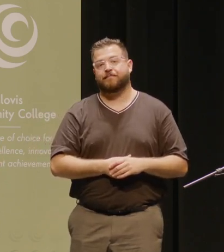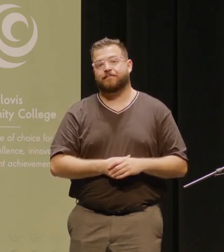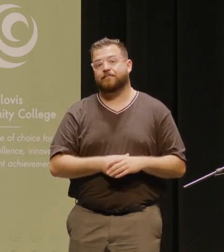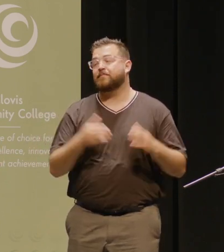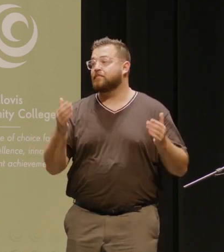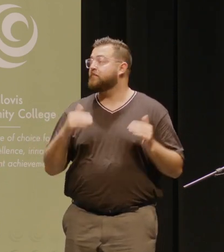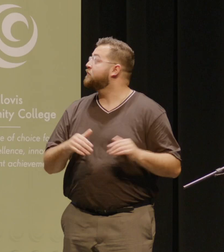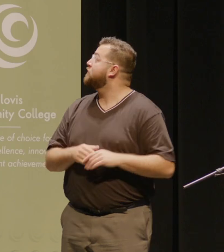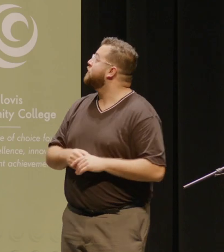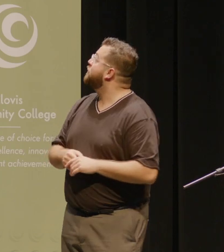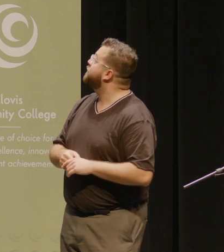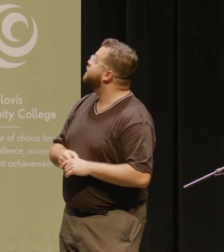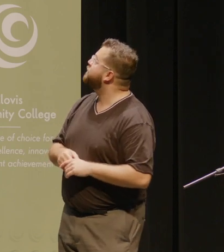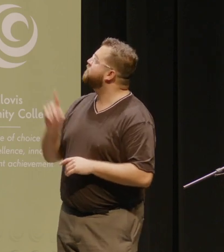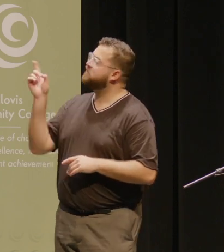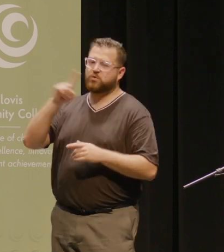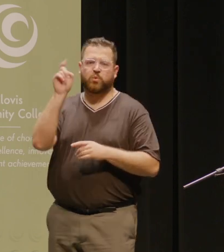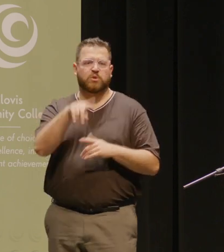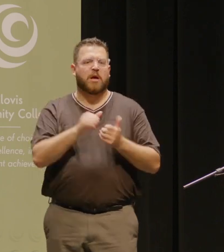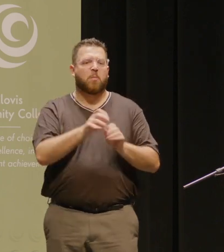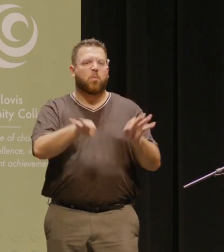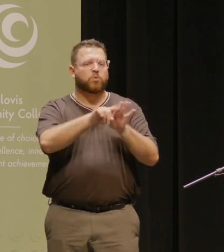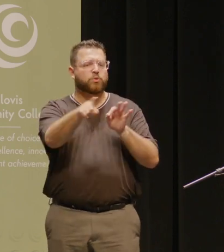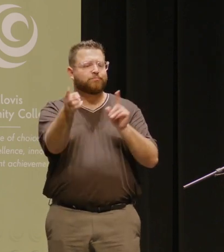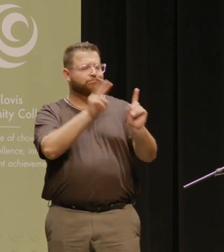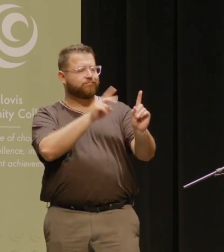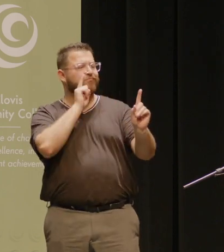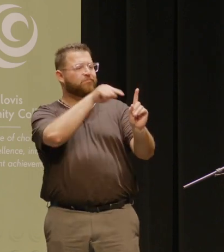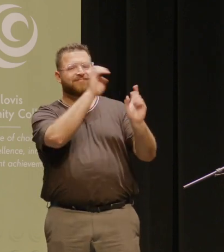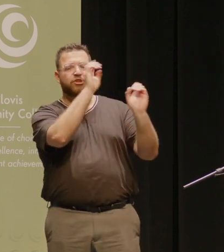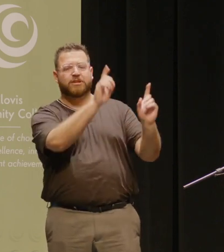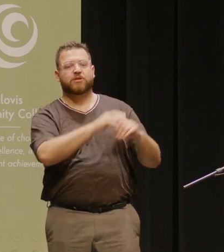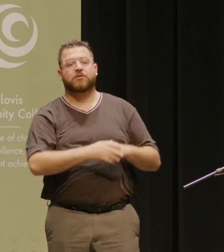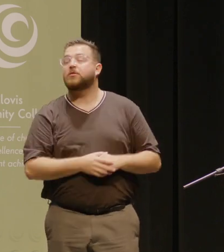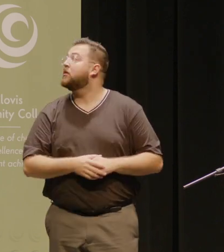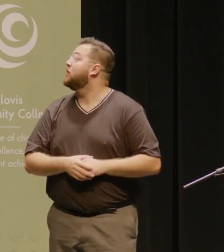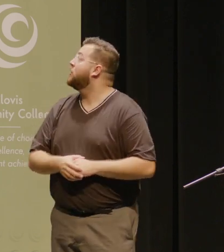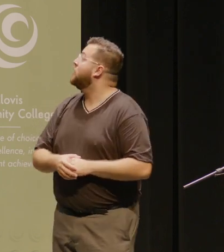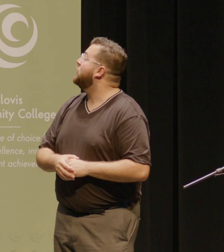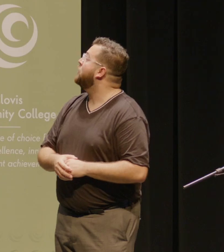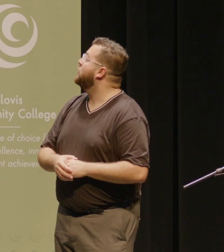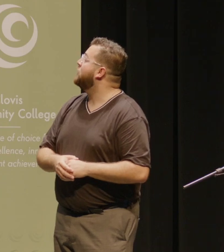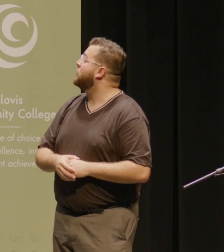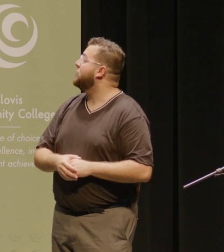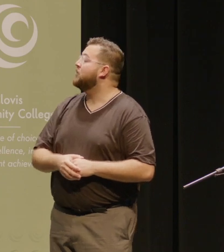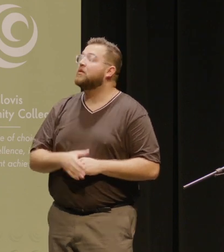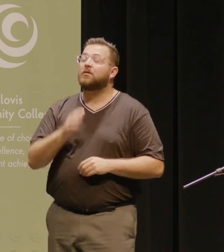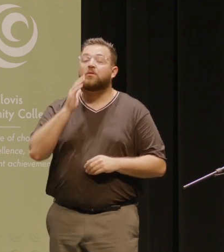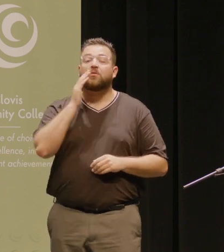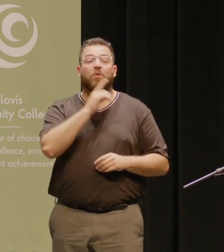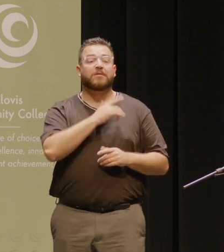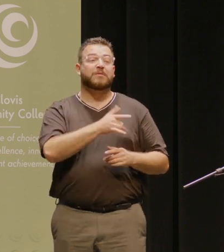How important do you view education? This is a shocking number for us because you would think that they